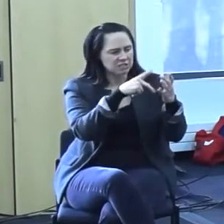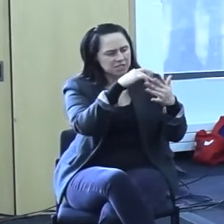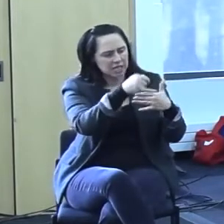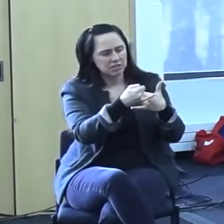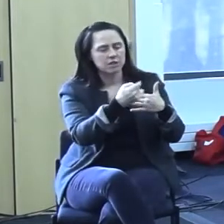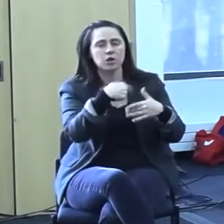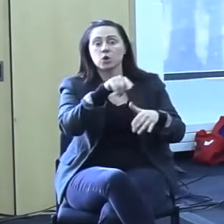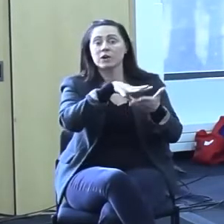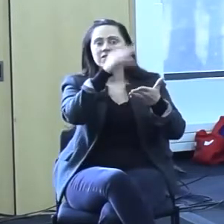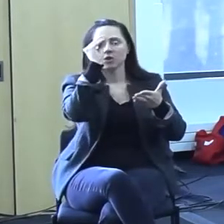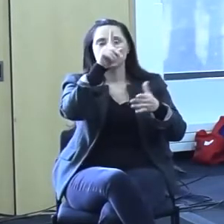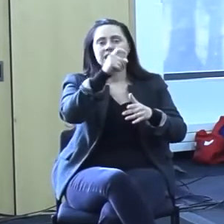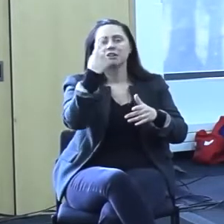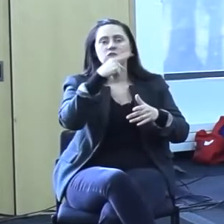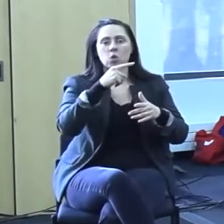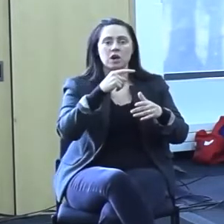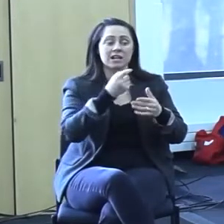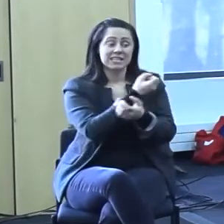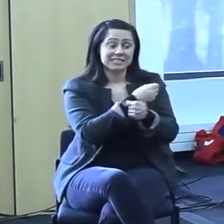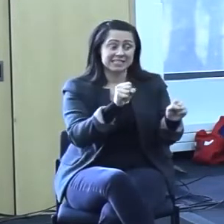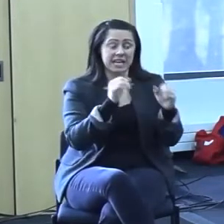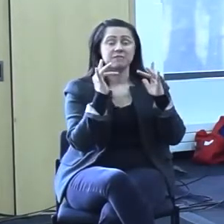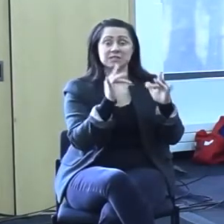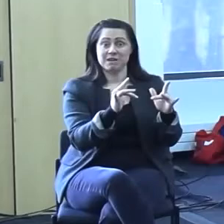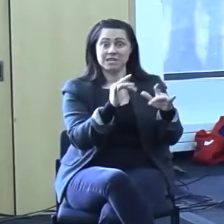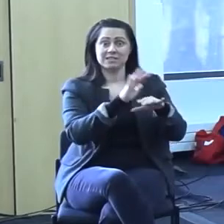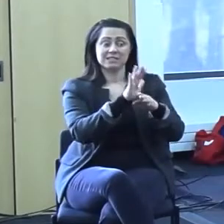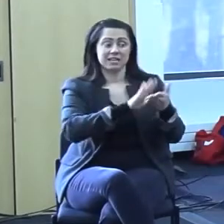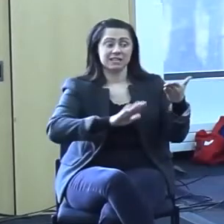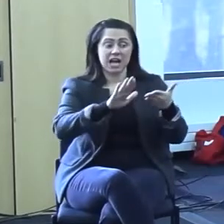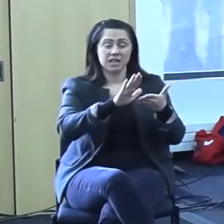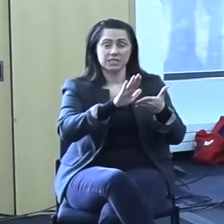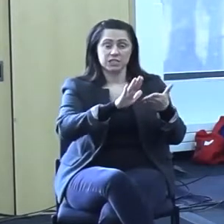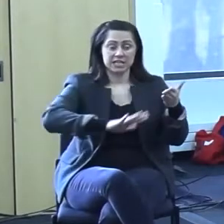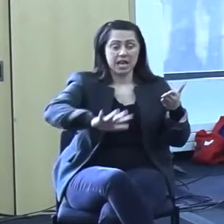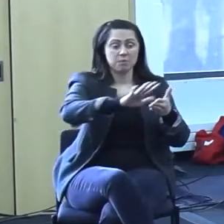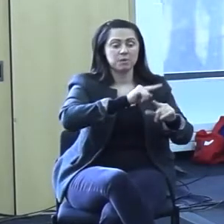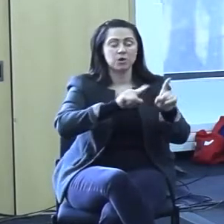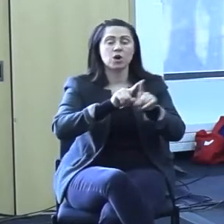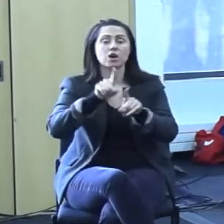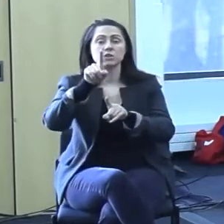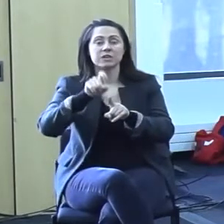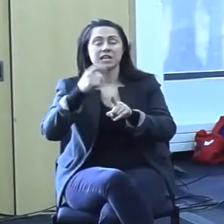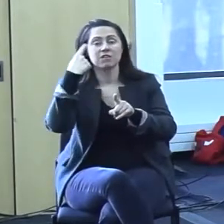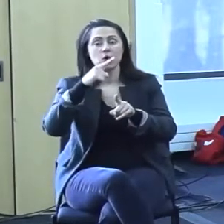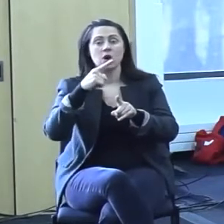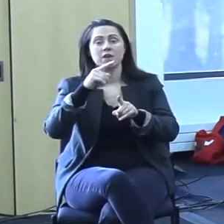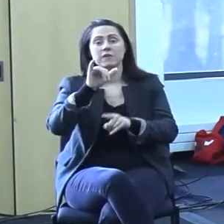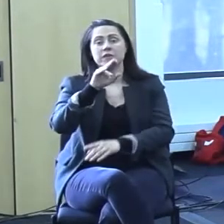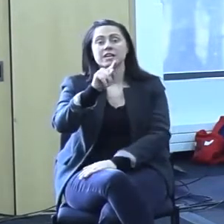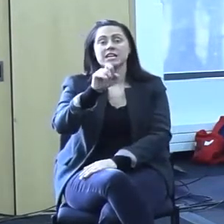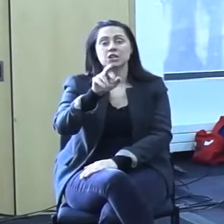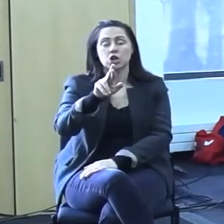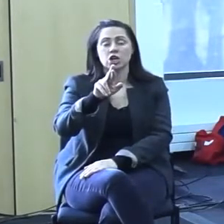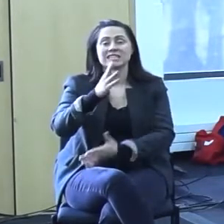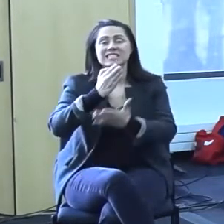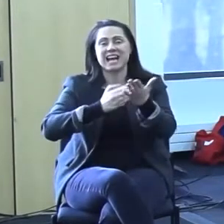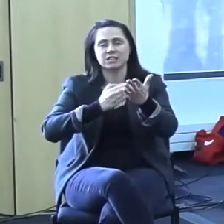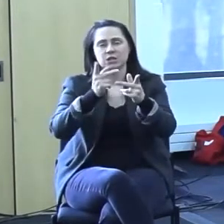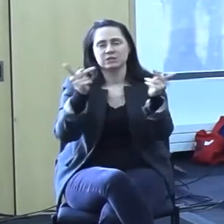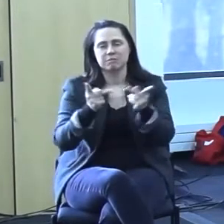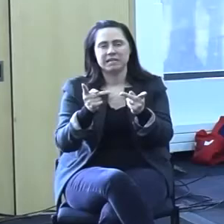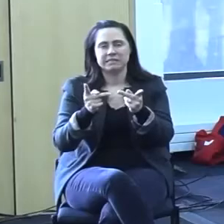for safe spaces on college campuses, but there's also a need for intersectional spaces, and